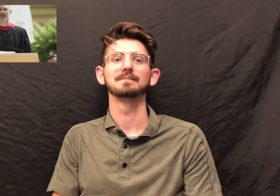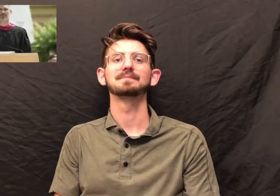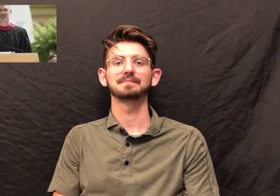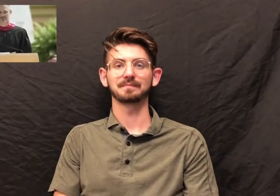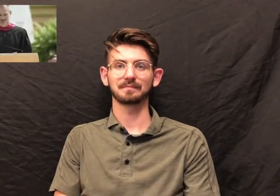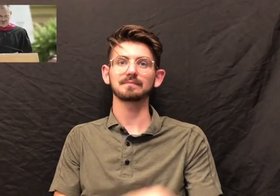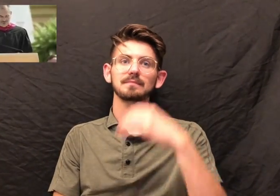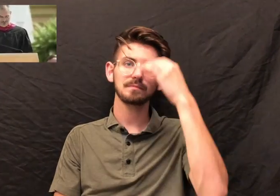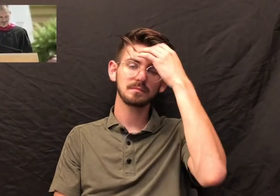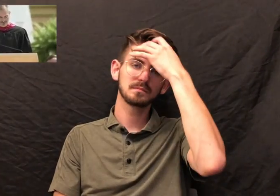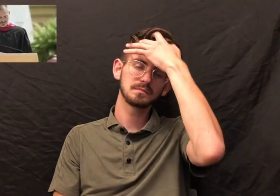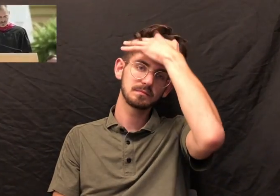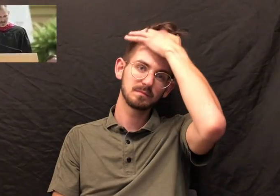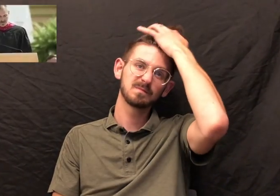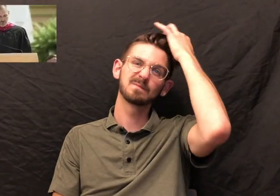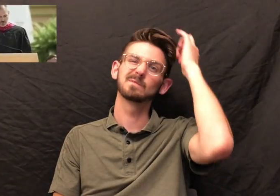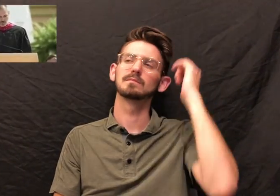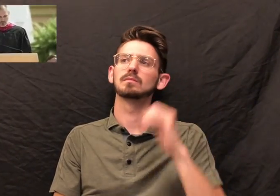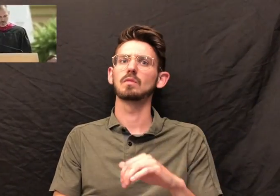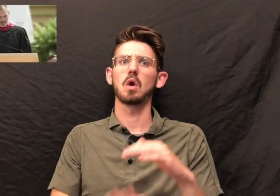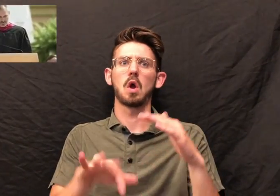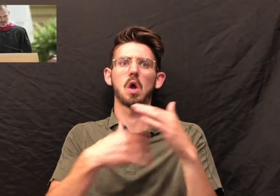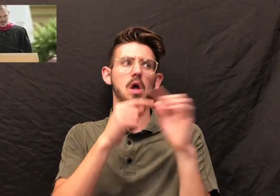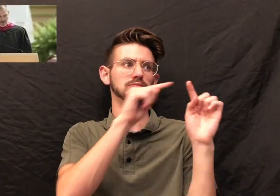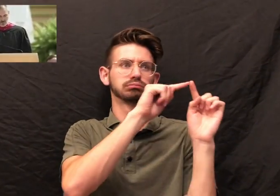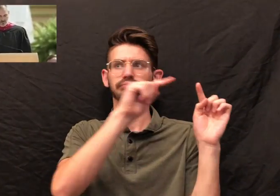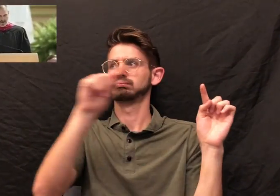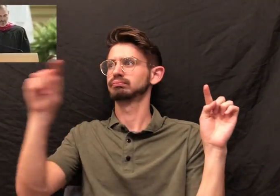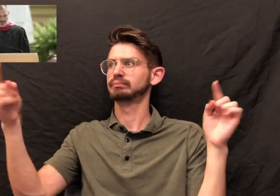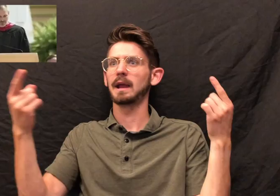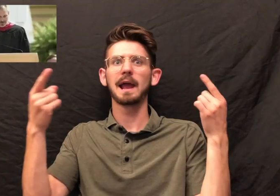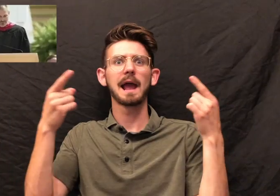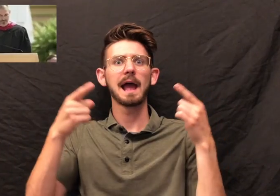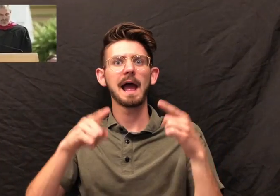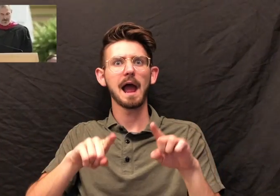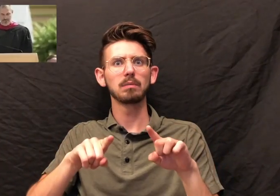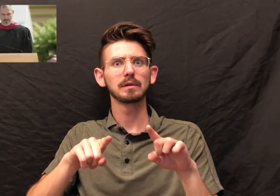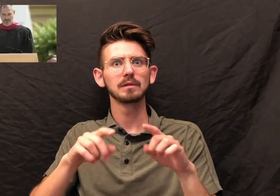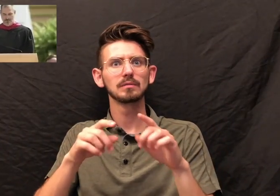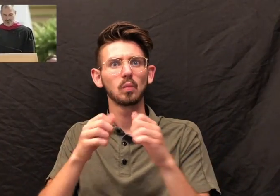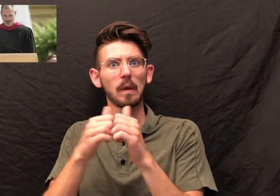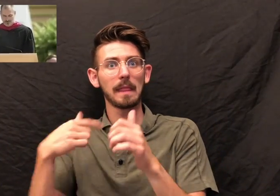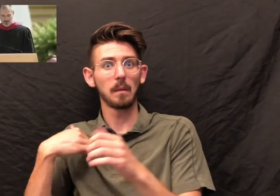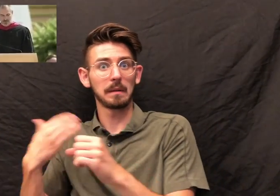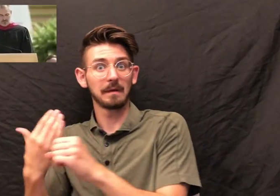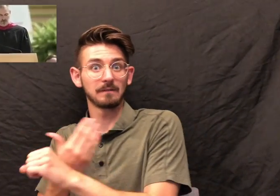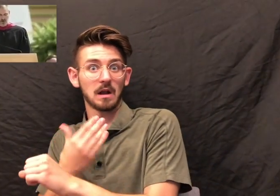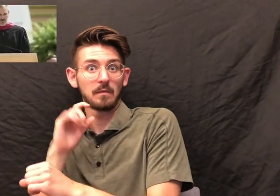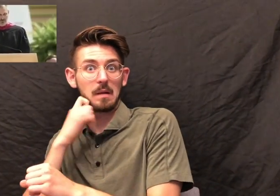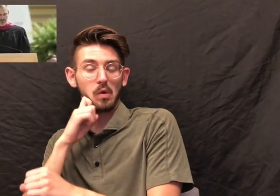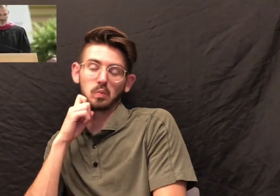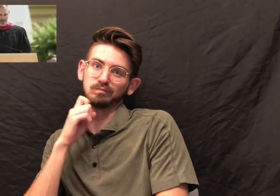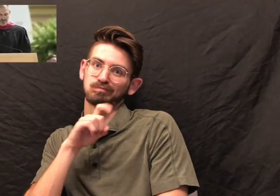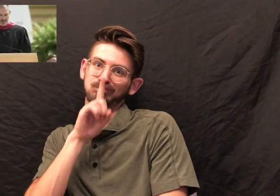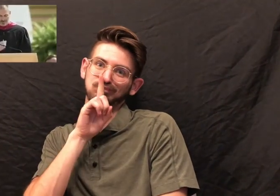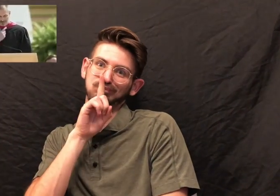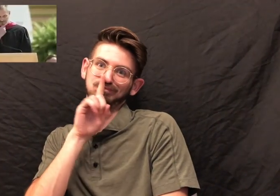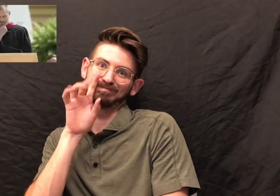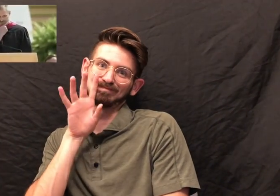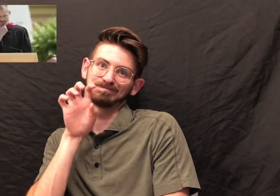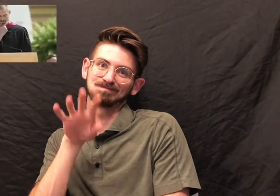would have happened if I hadn't been fired from Apple. It was awful tasting medicine, but I guess the patient needed it.